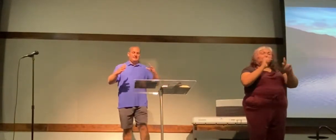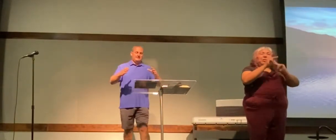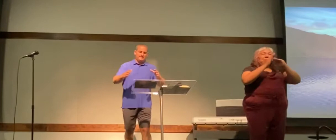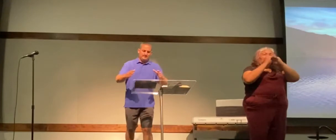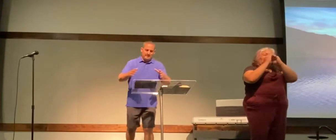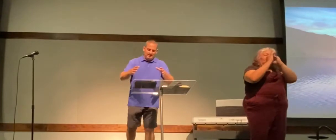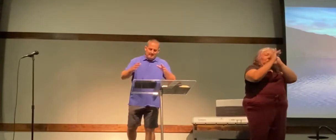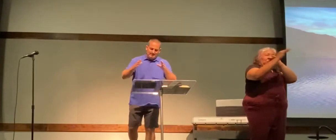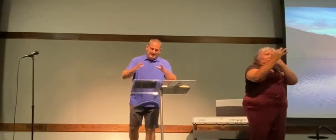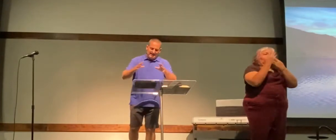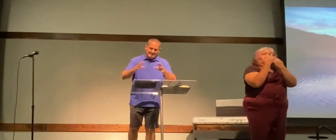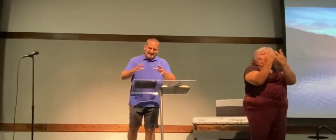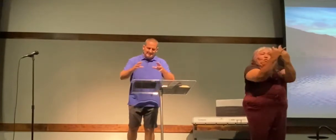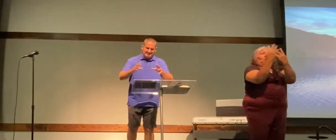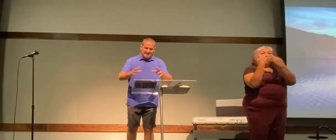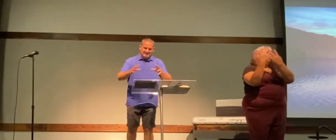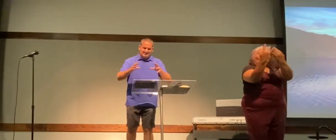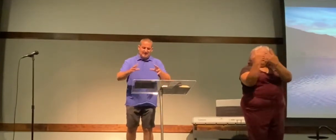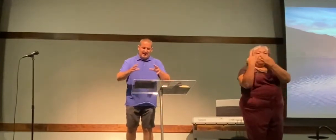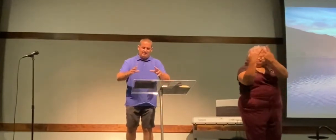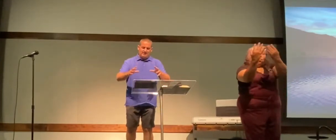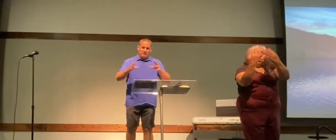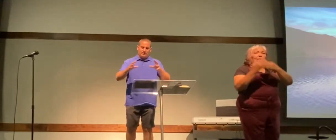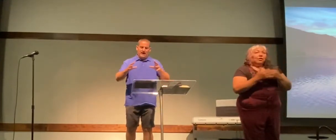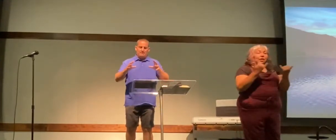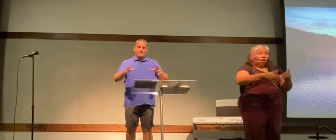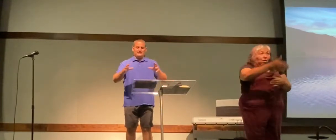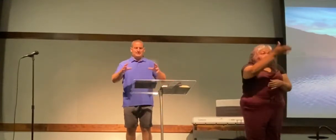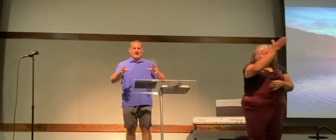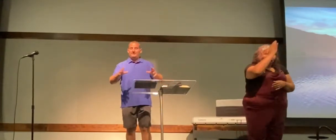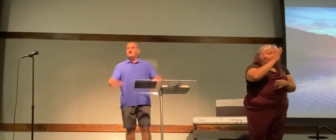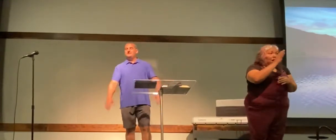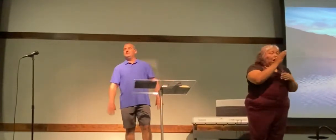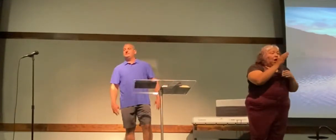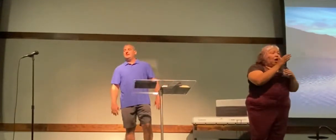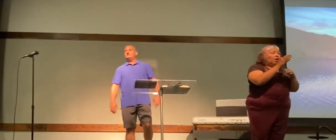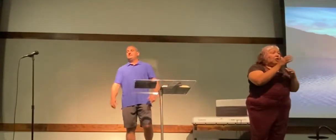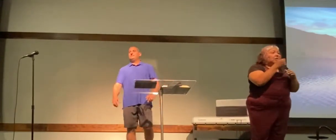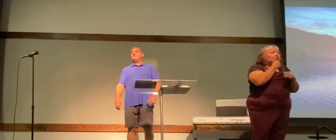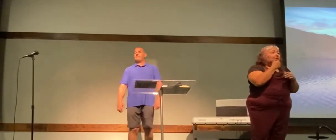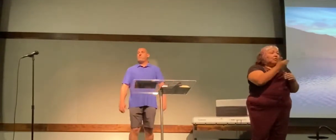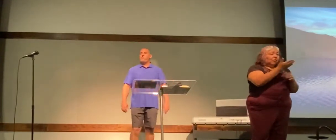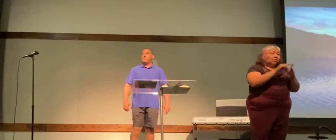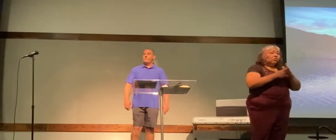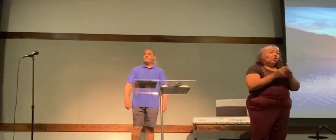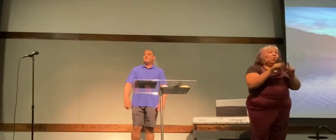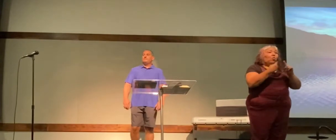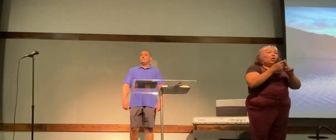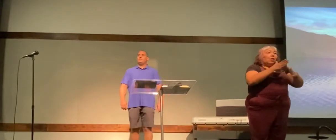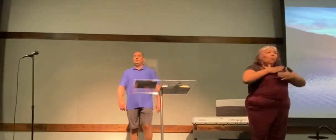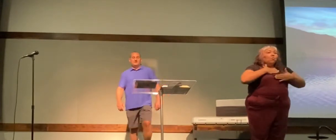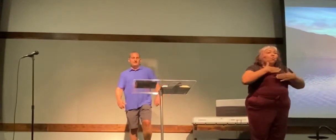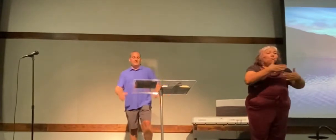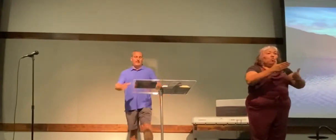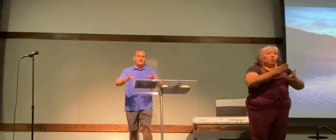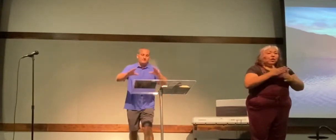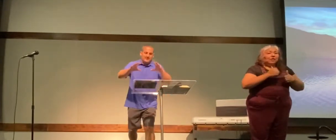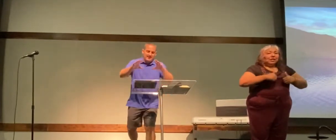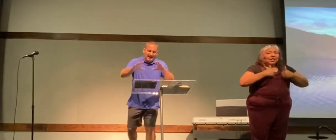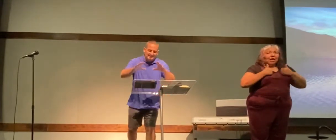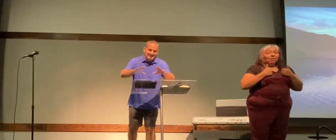Can I tell you something? God-sized things start happening when God breathes life into those things. Amen. You didn't hear